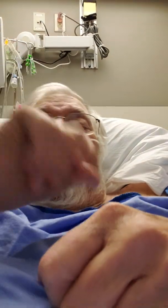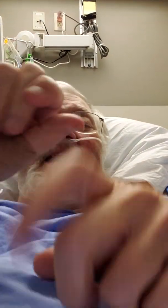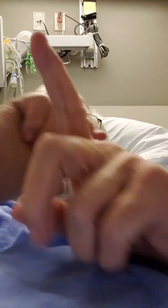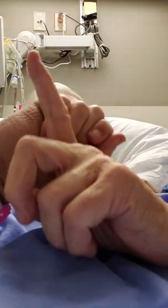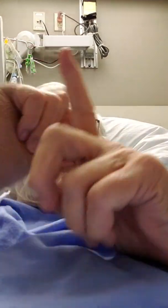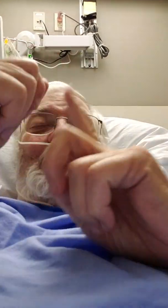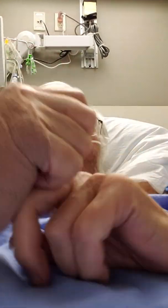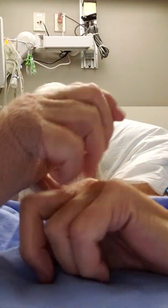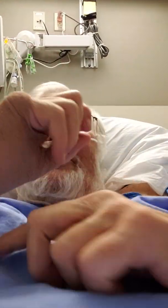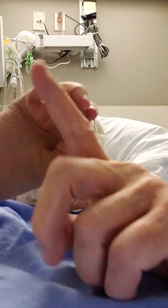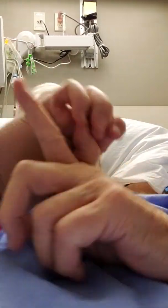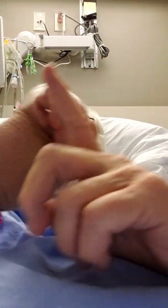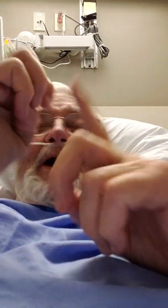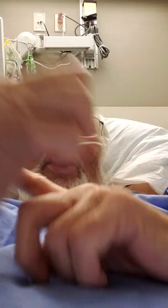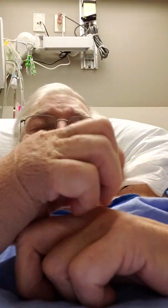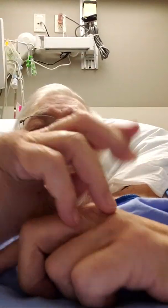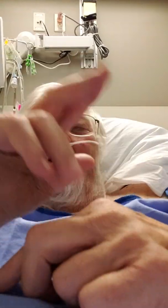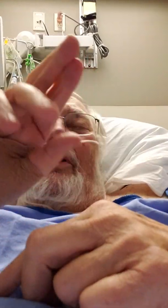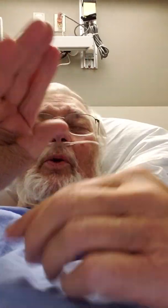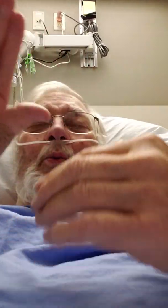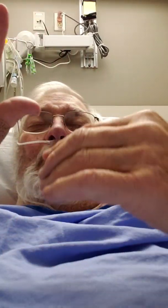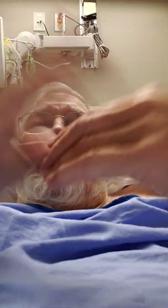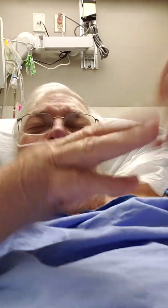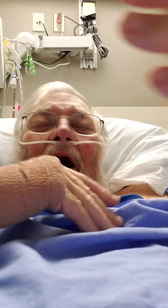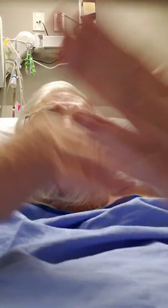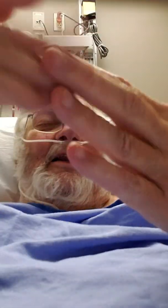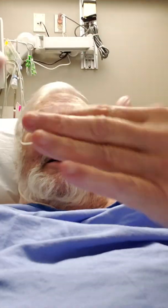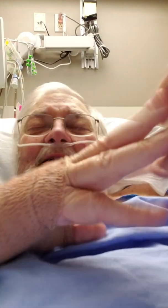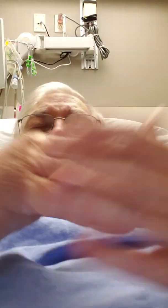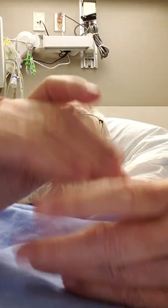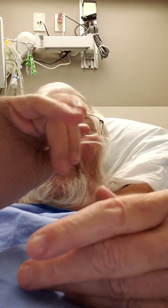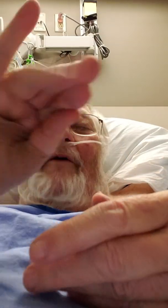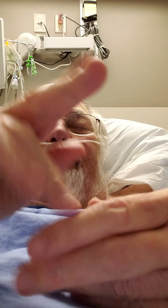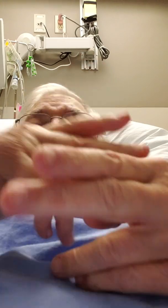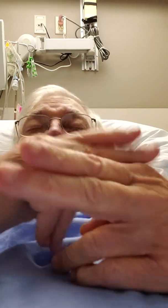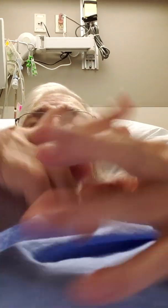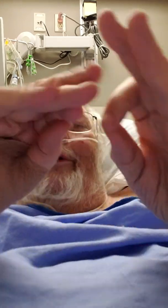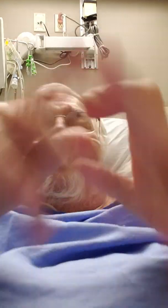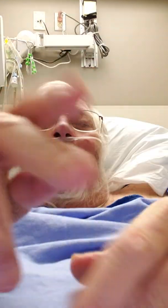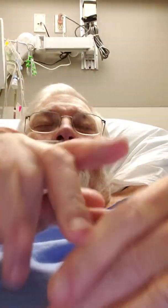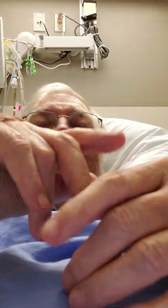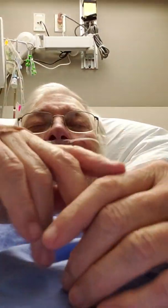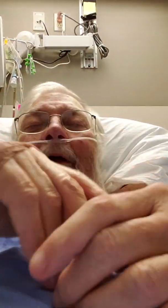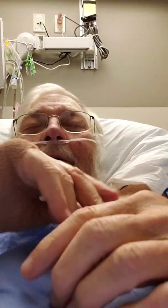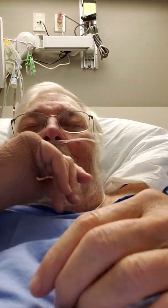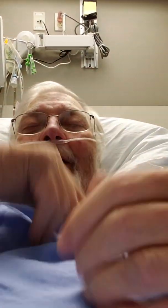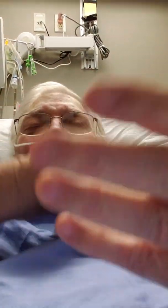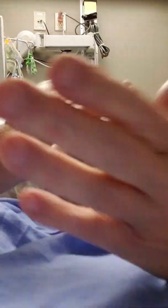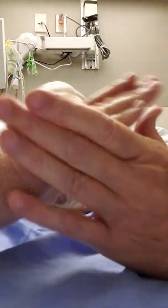any situation or environment, regardless of thought interpreter, without a